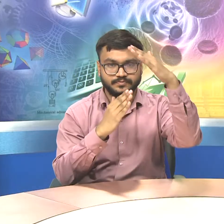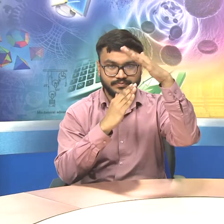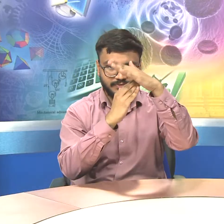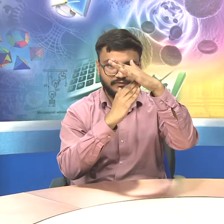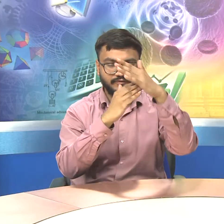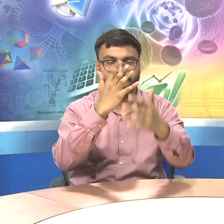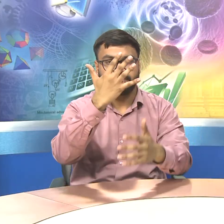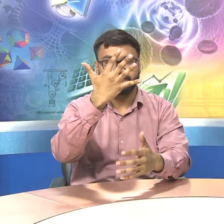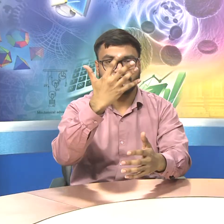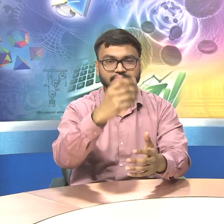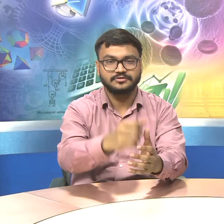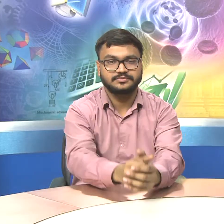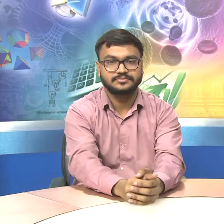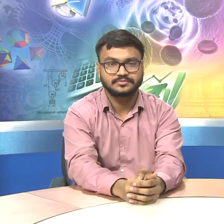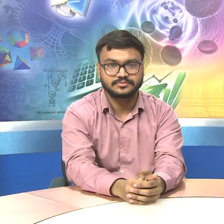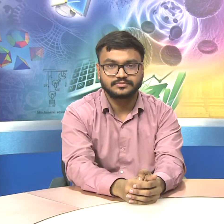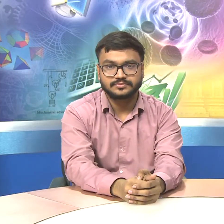Let's take a short break.